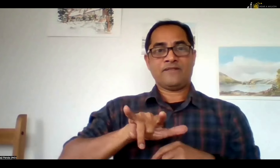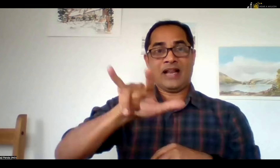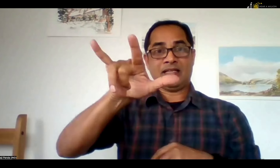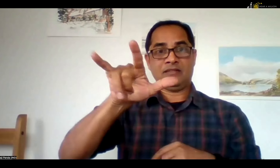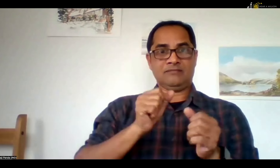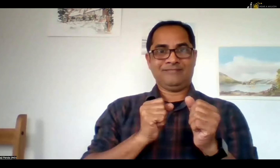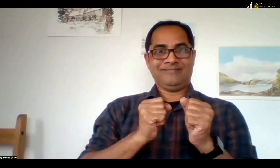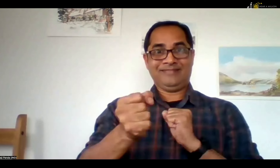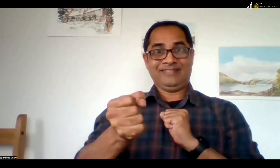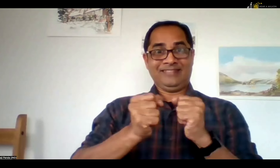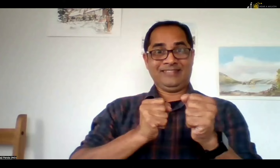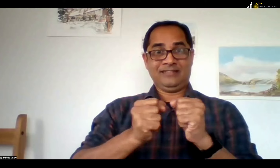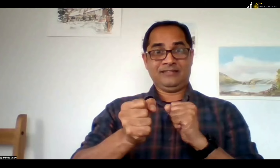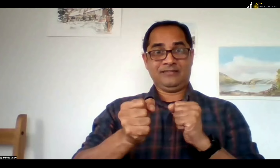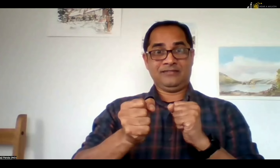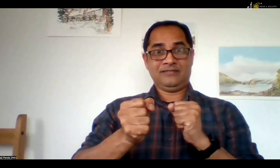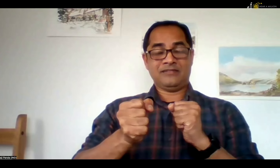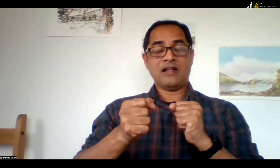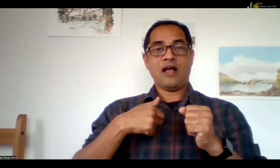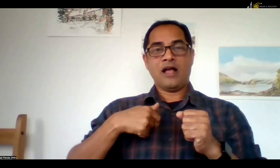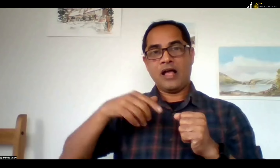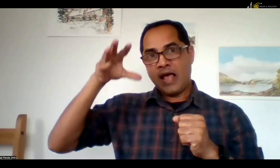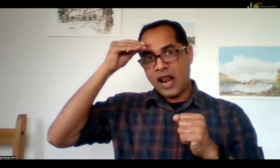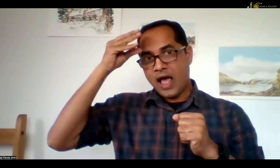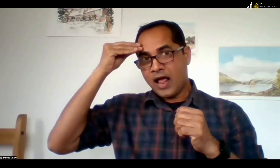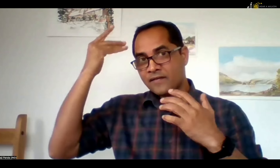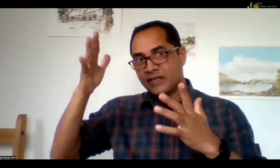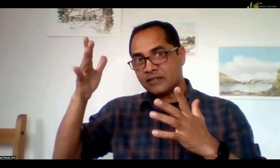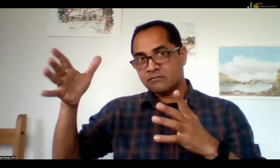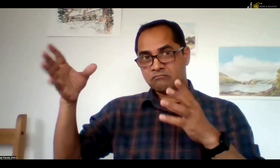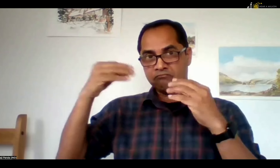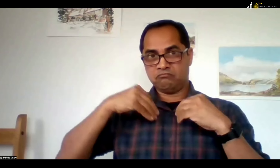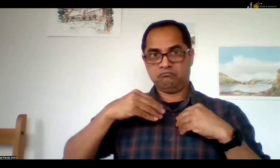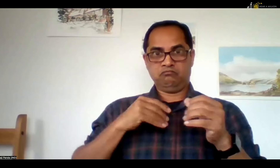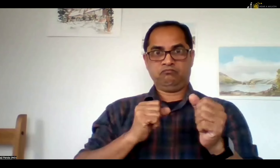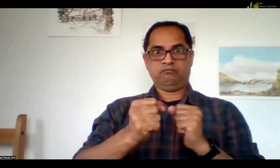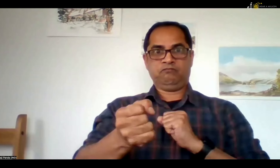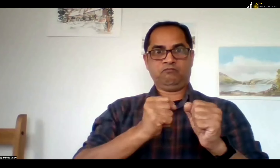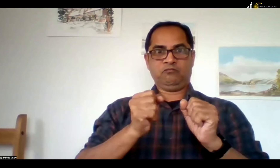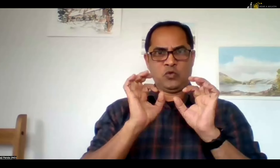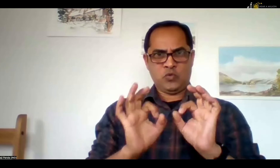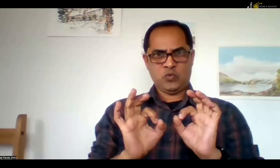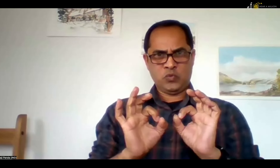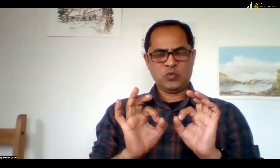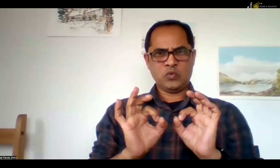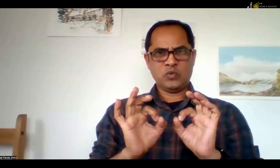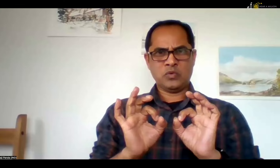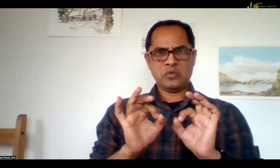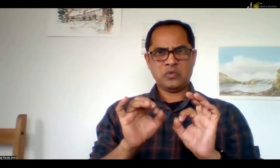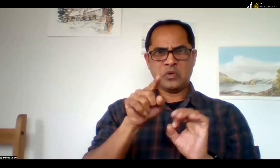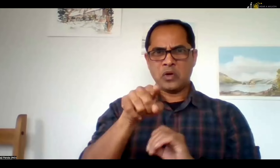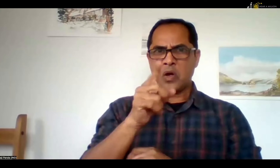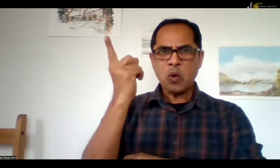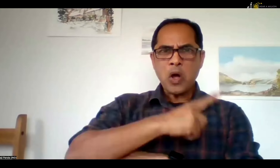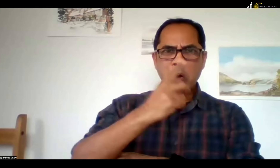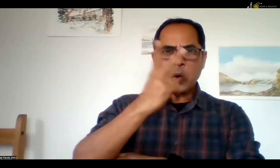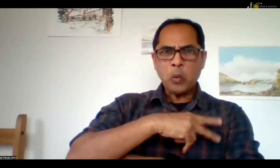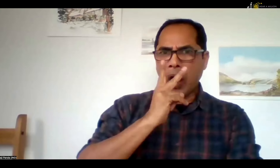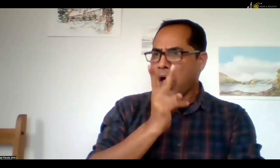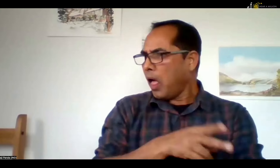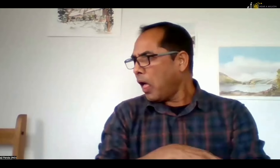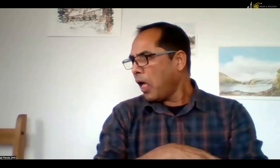Sorry, how does somebody learn fully? Because if you want to be a pilot, you have to get into a